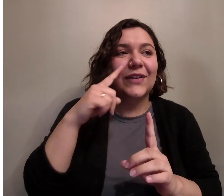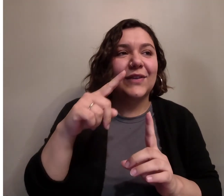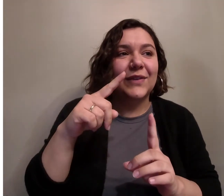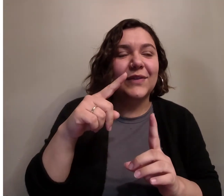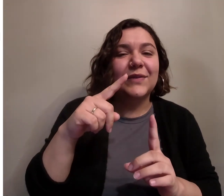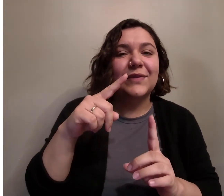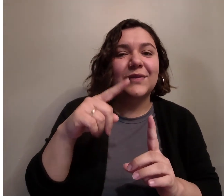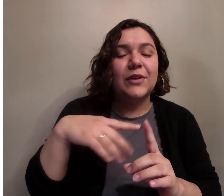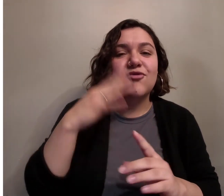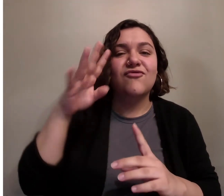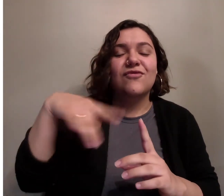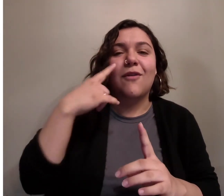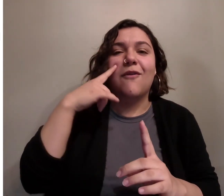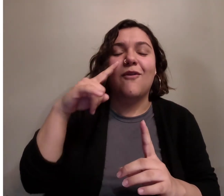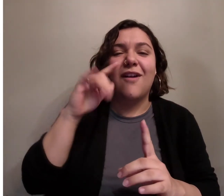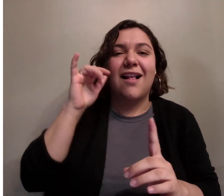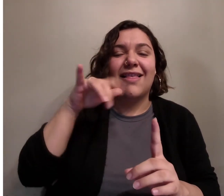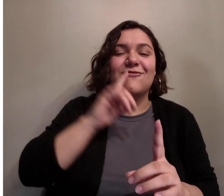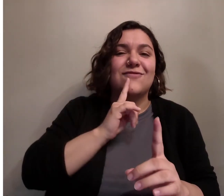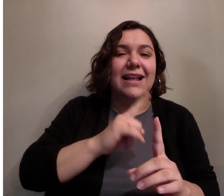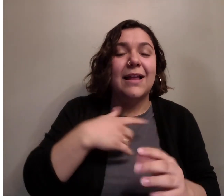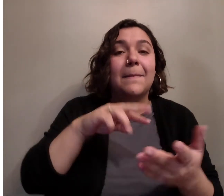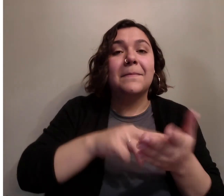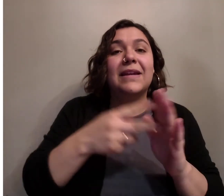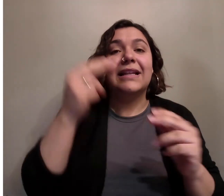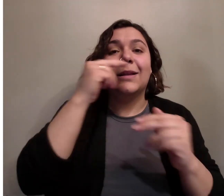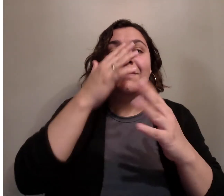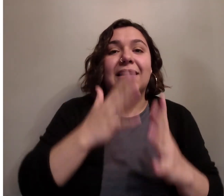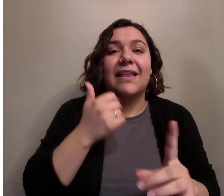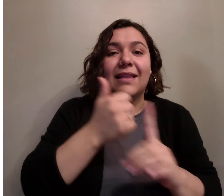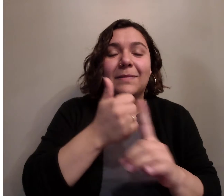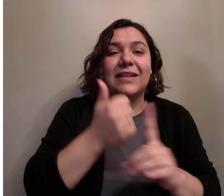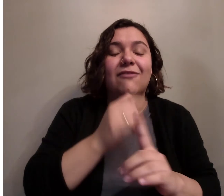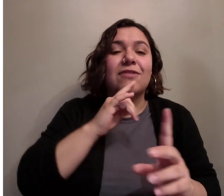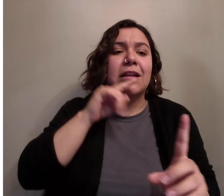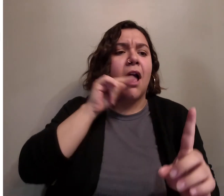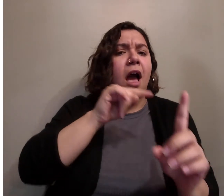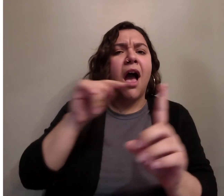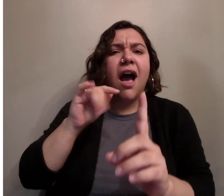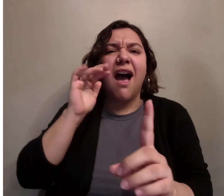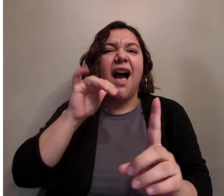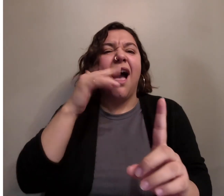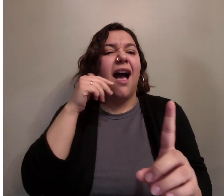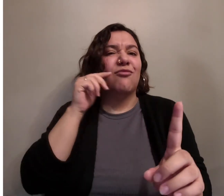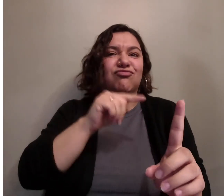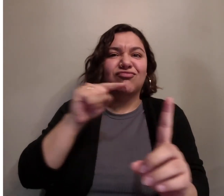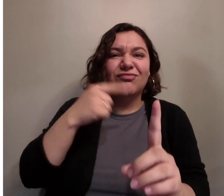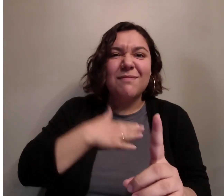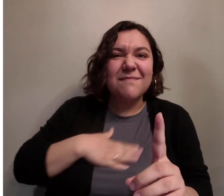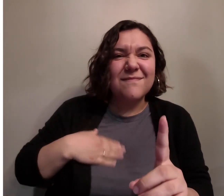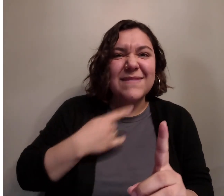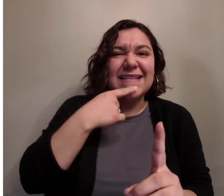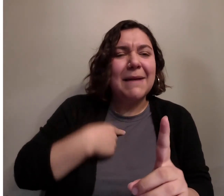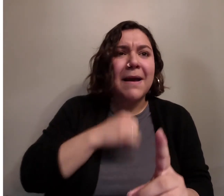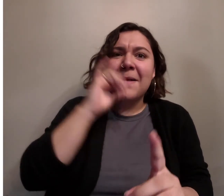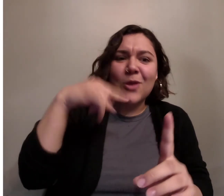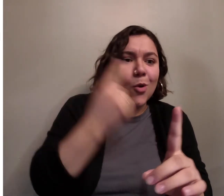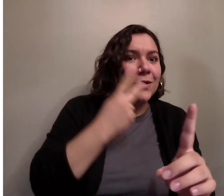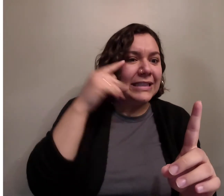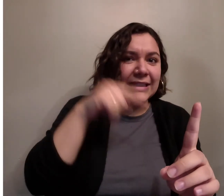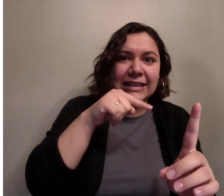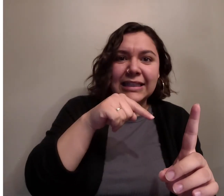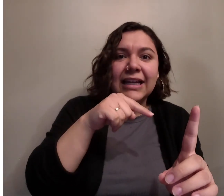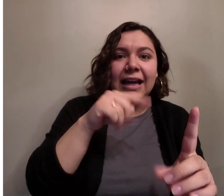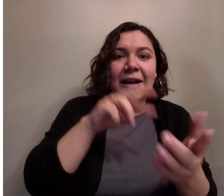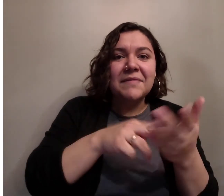absurd angle to reality, comedians have been relegated to just pointing at it and saying,